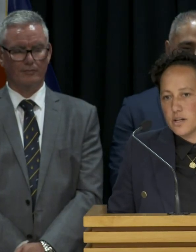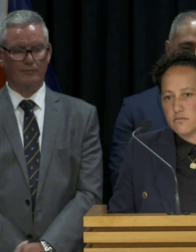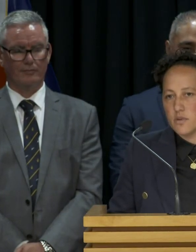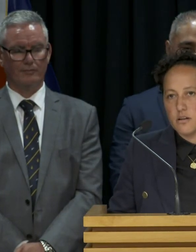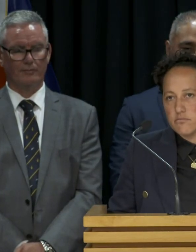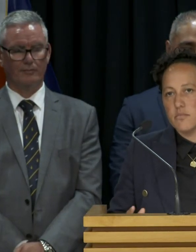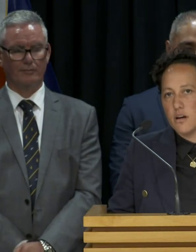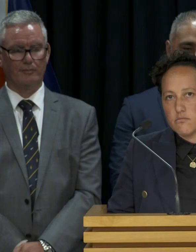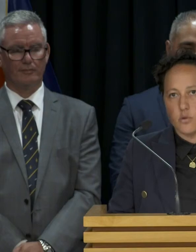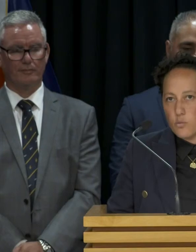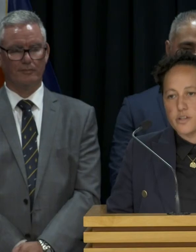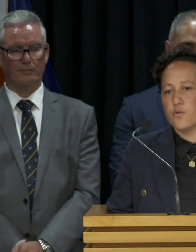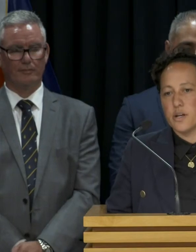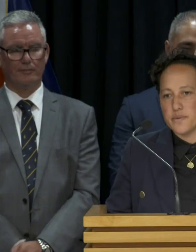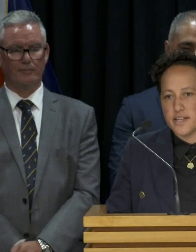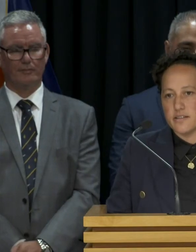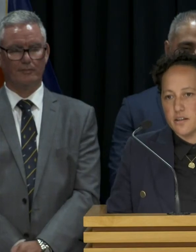almost